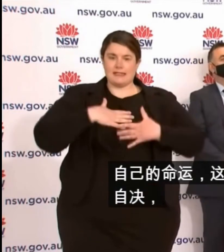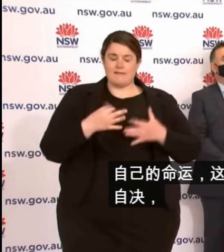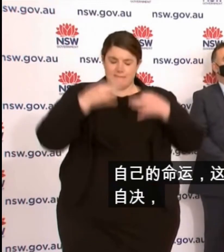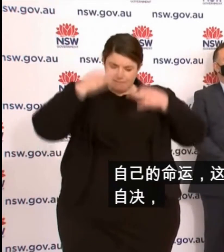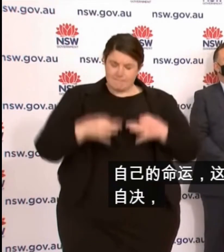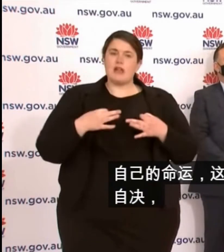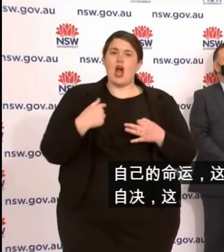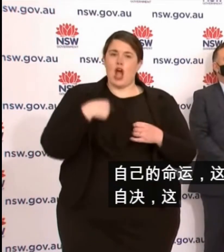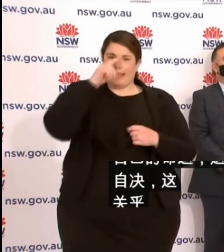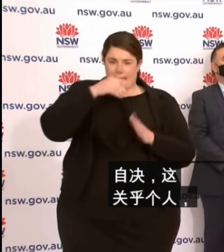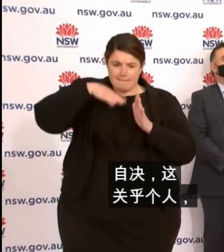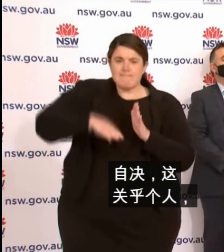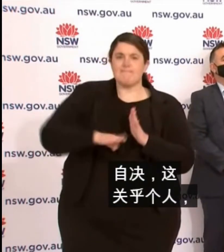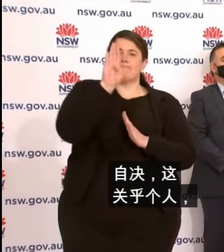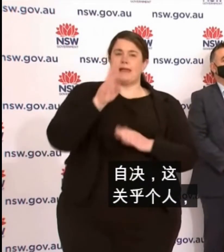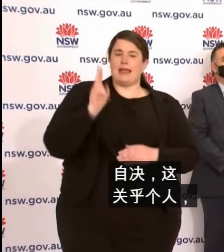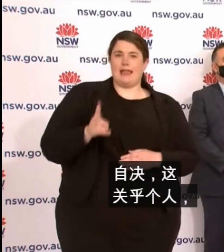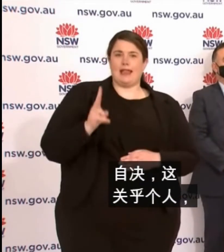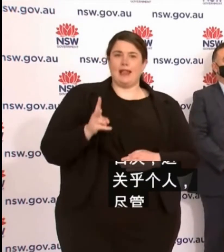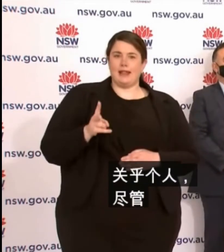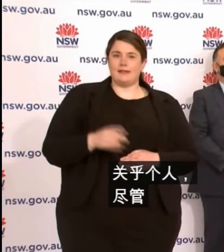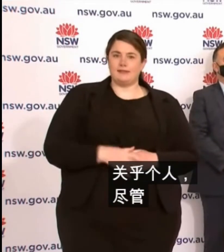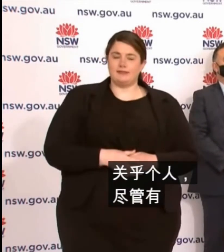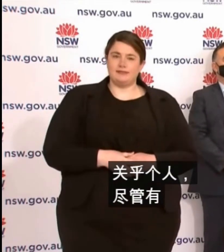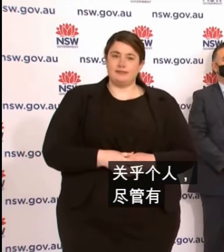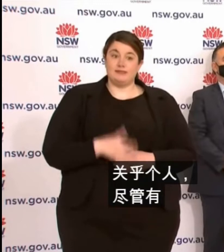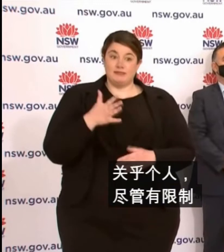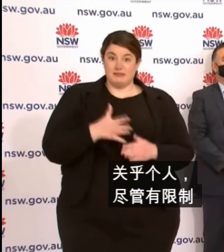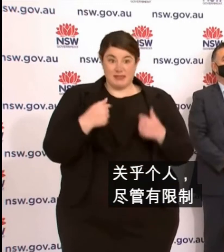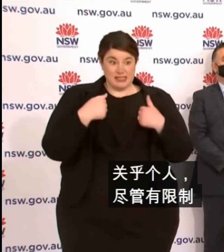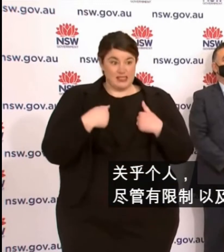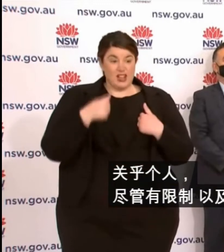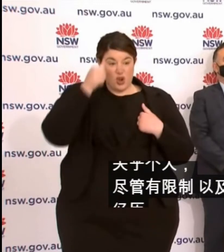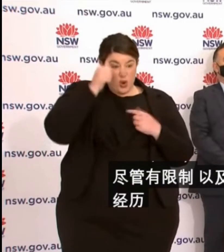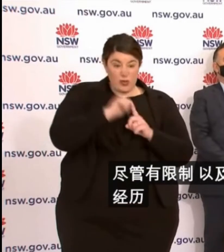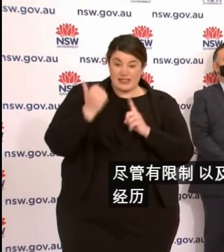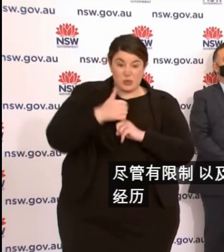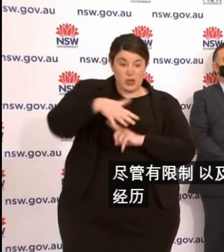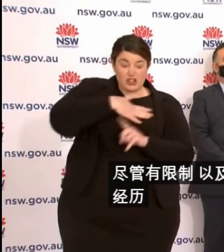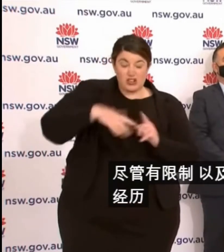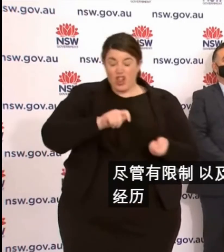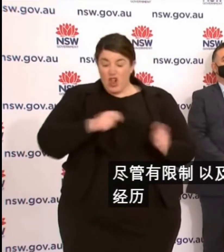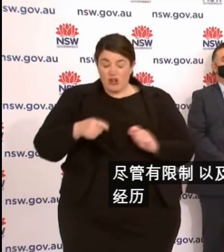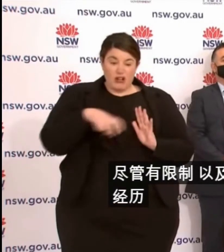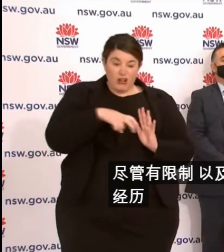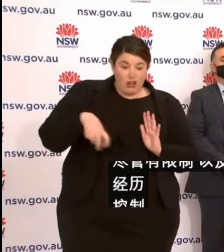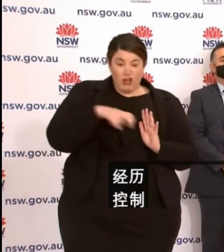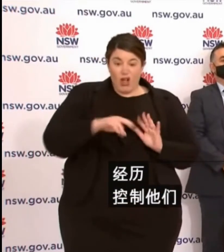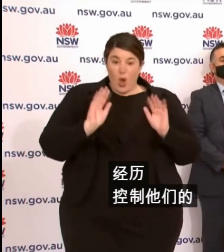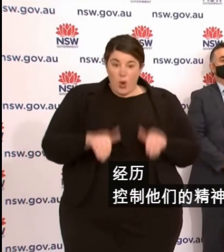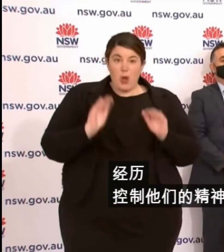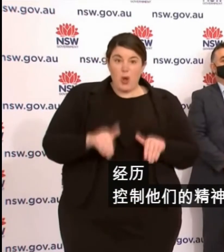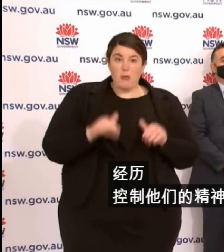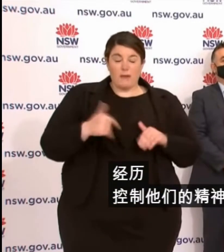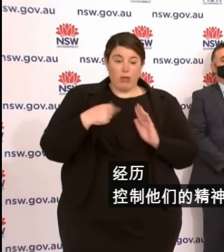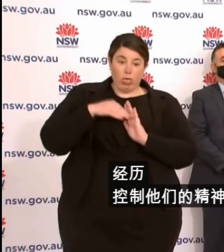self-determination, and it's about the individual, notwithstanding the constraints and the risks and the challenges of experiencing a mental